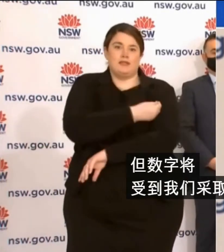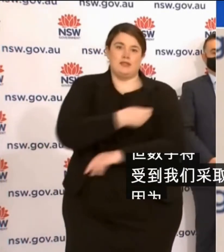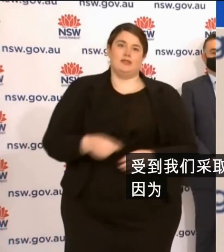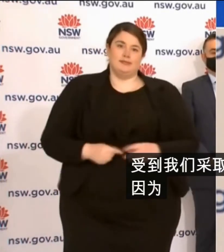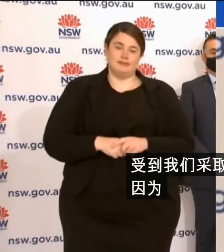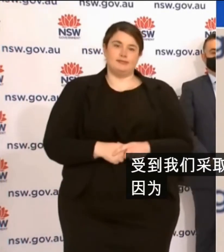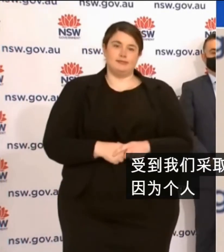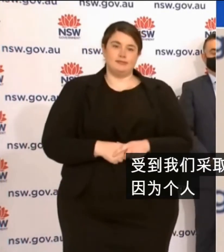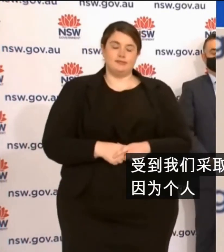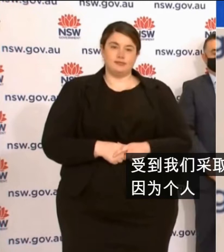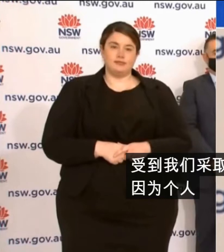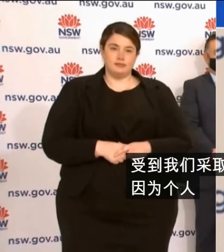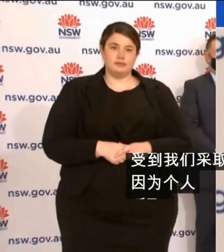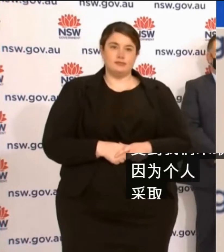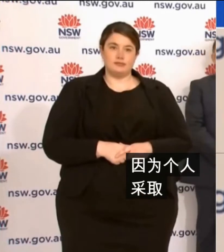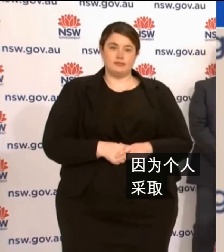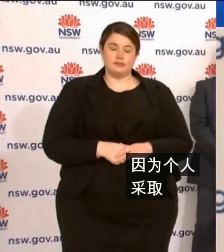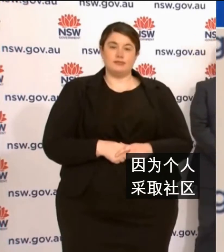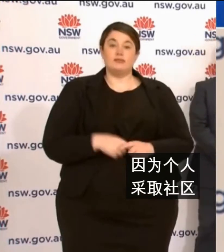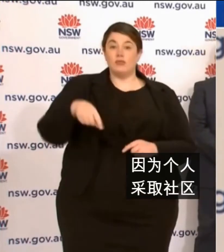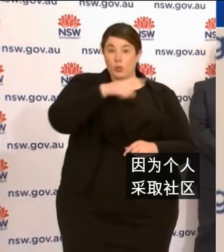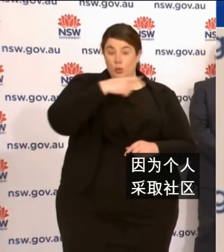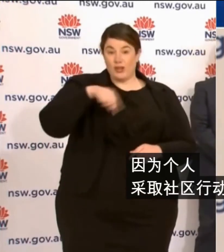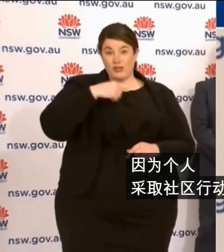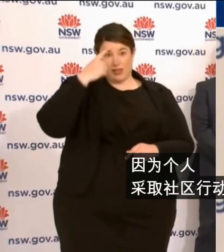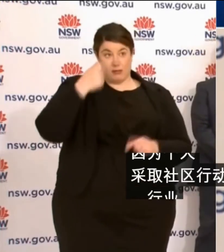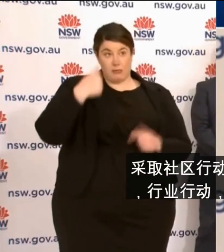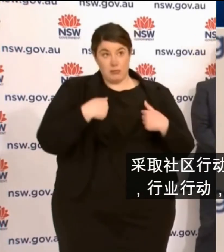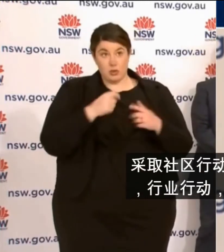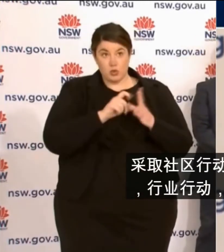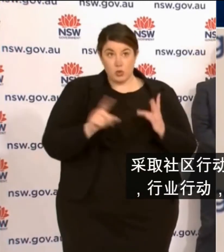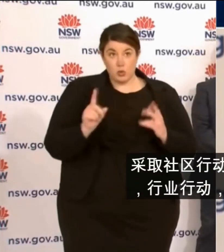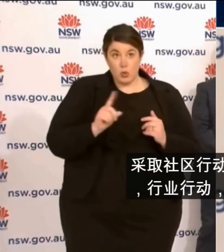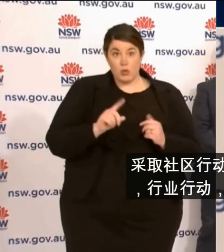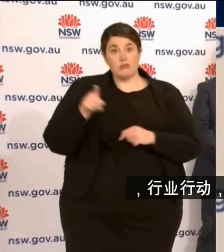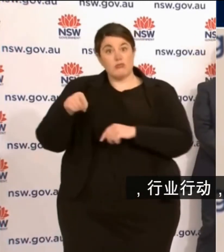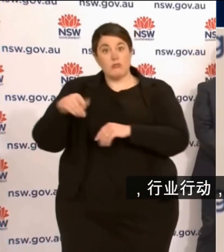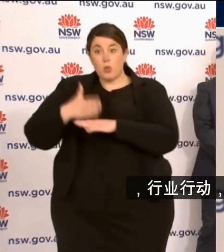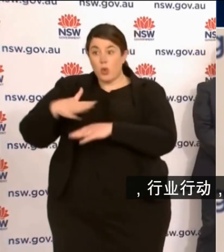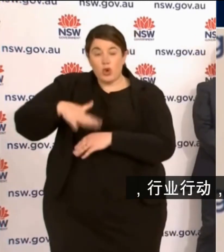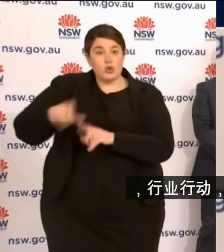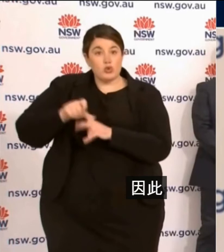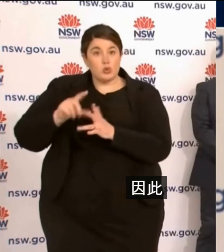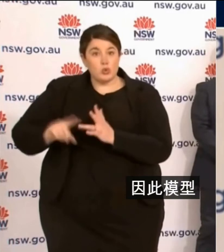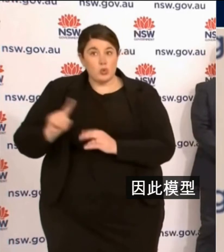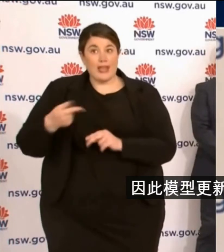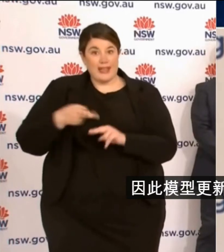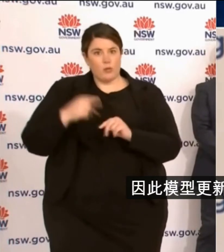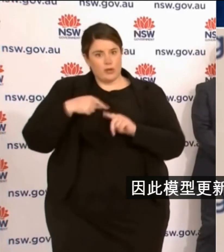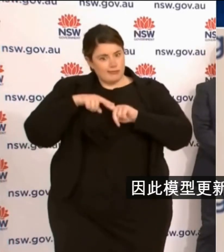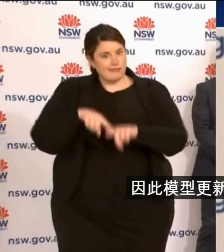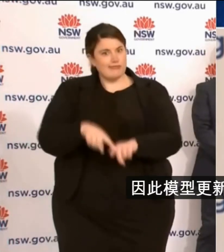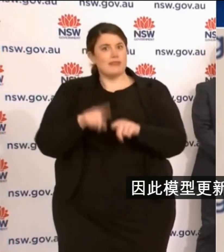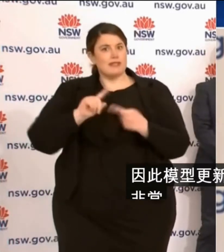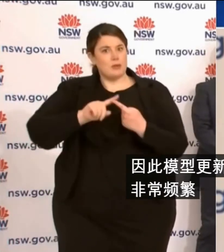we as individuals take, the actions of the community, the actions of industry. So the model is